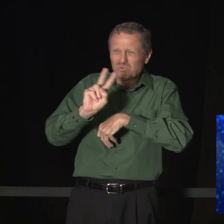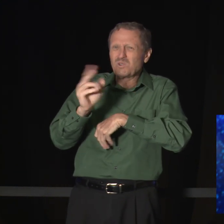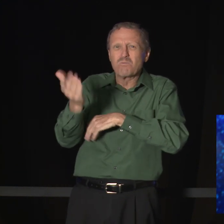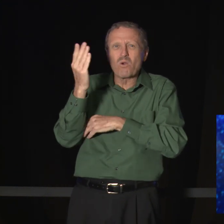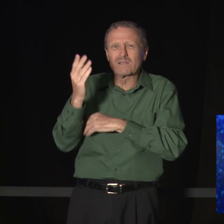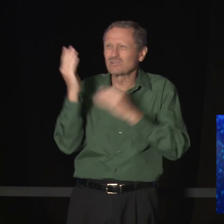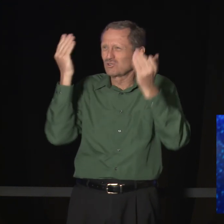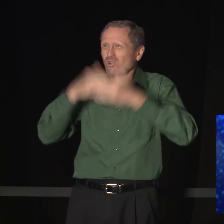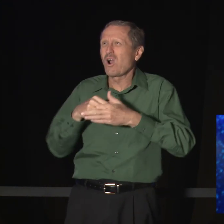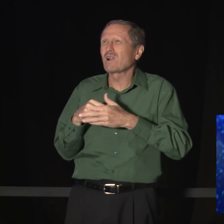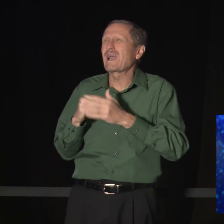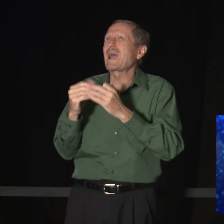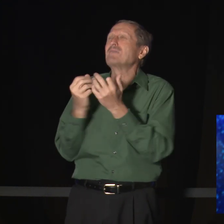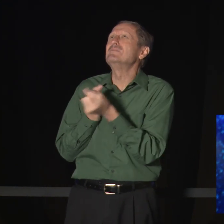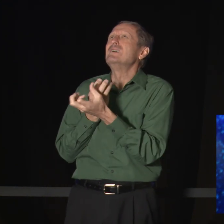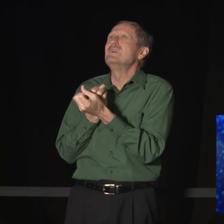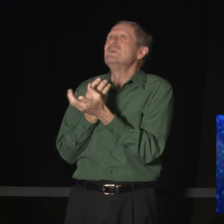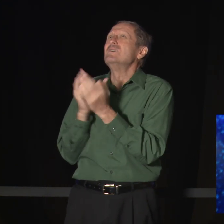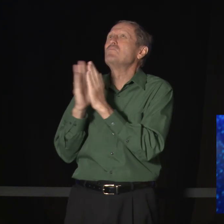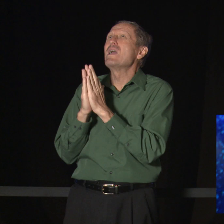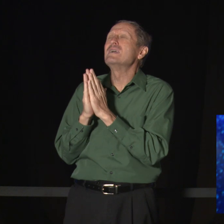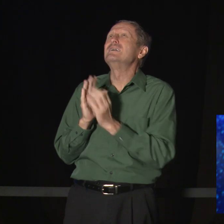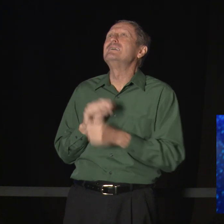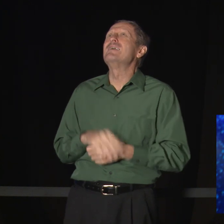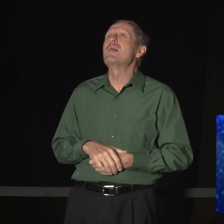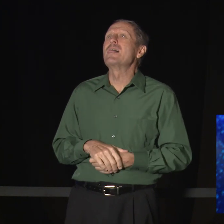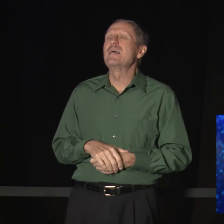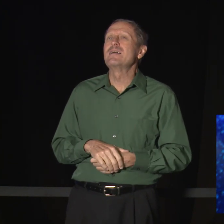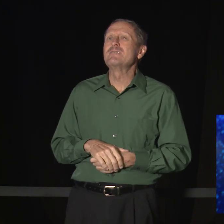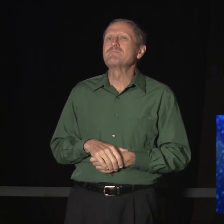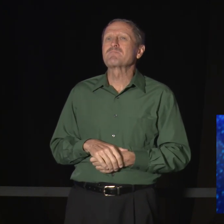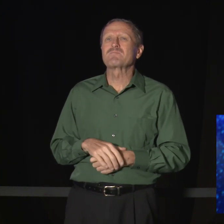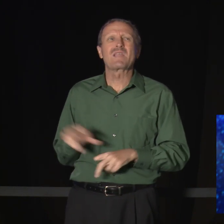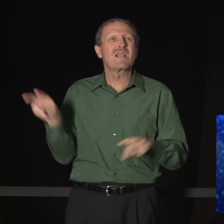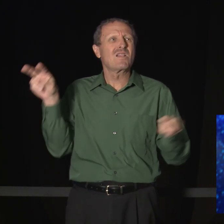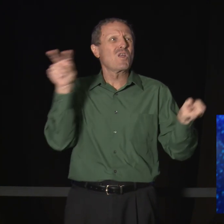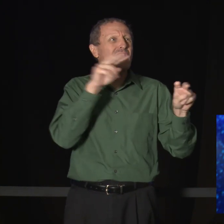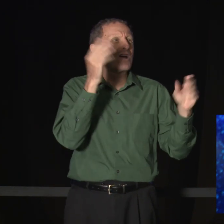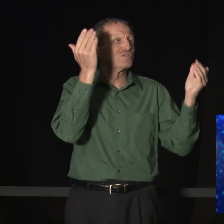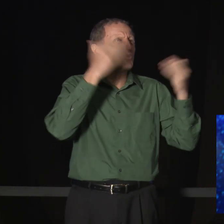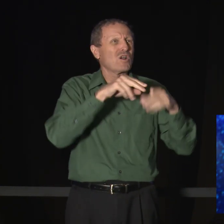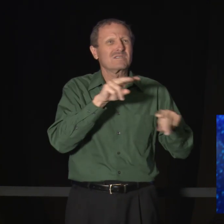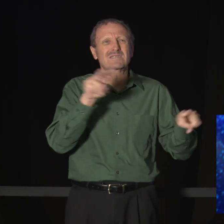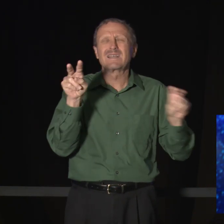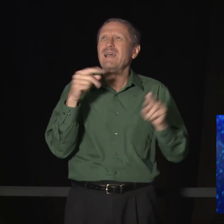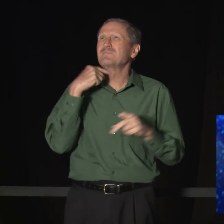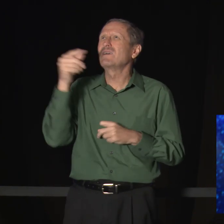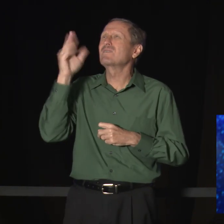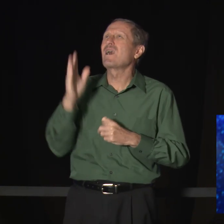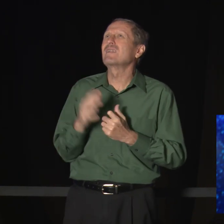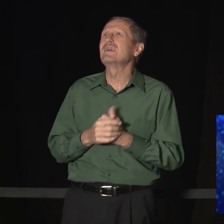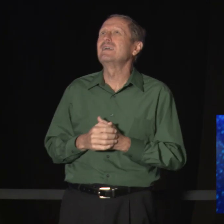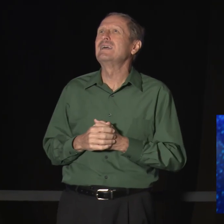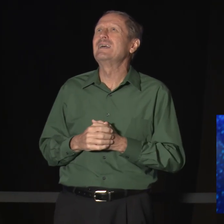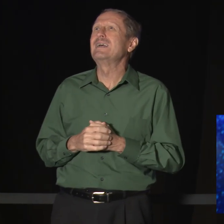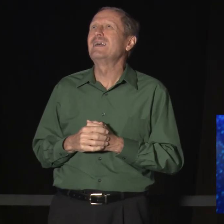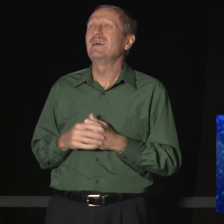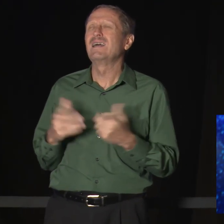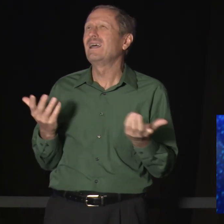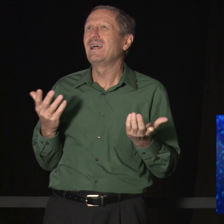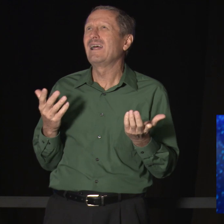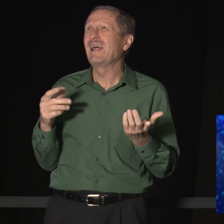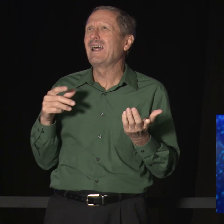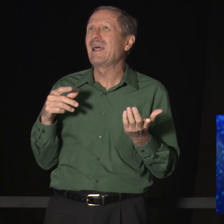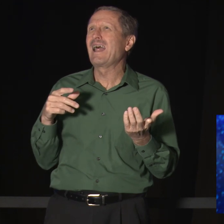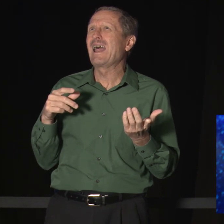dark. I'm looking out into the darkness, and I'm telling God, this is